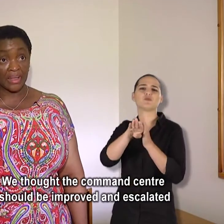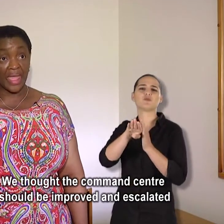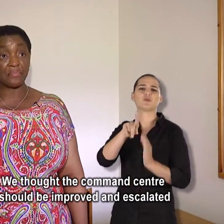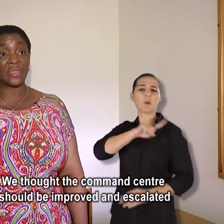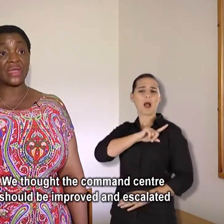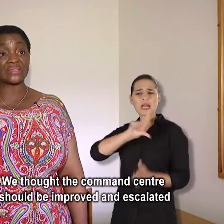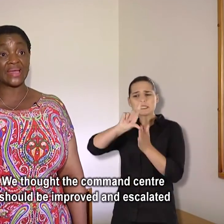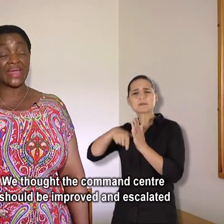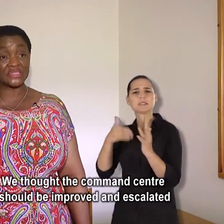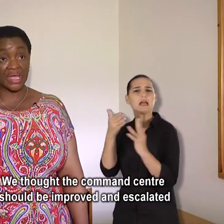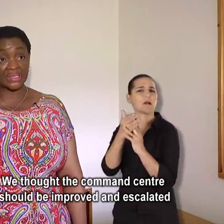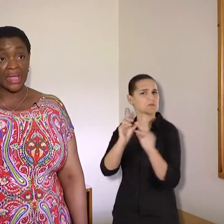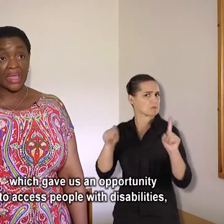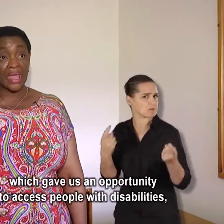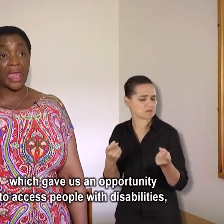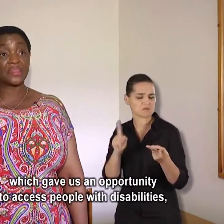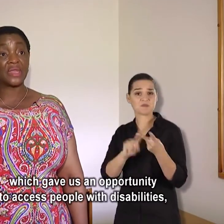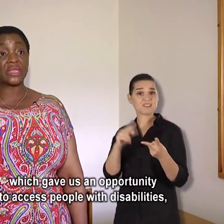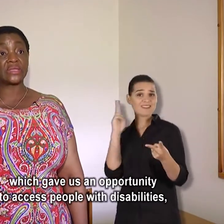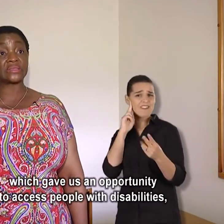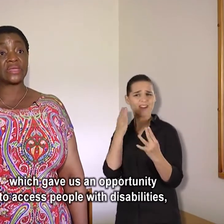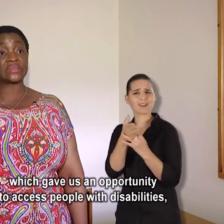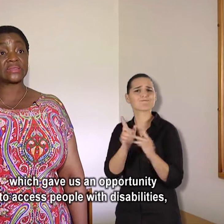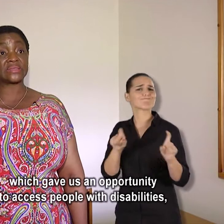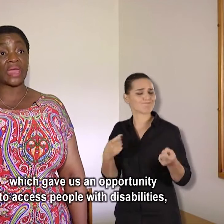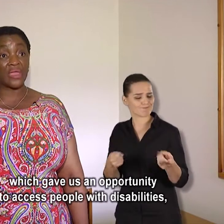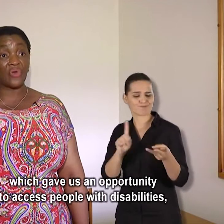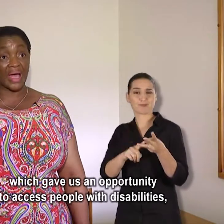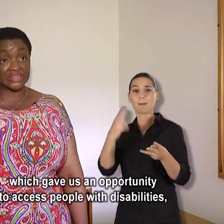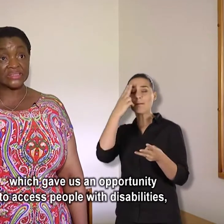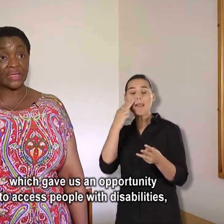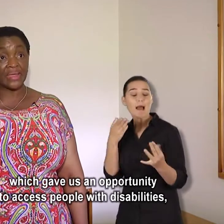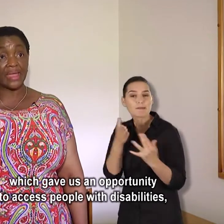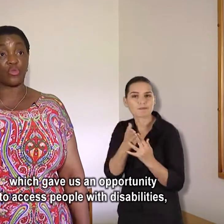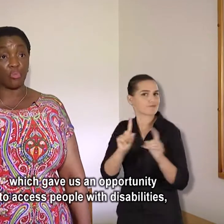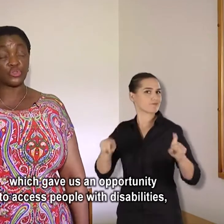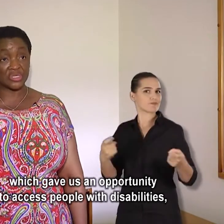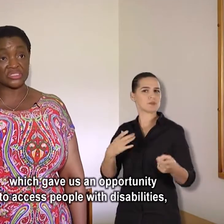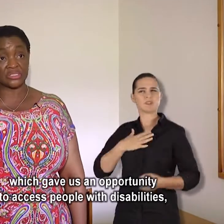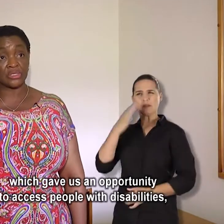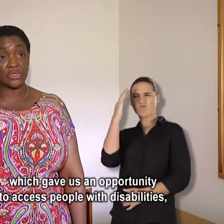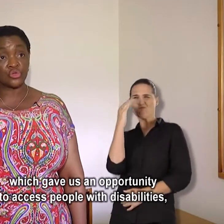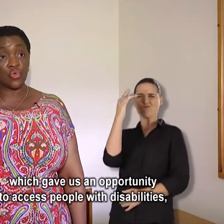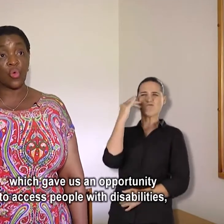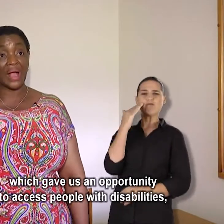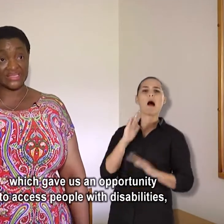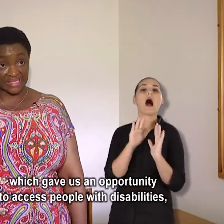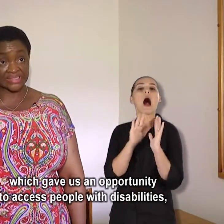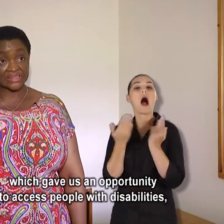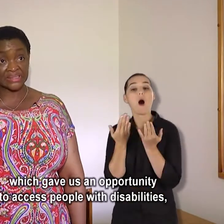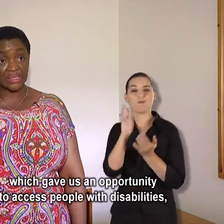improved and be escalated, and that it gave us an opportunity